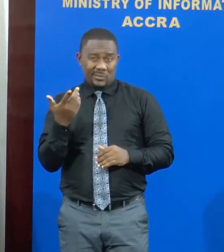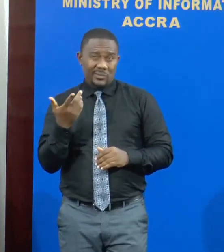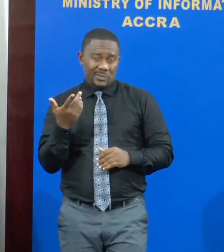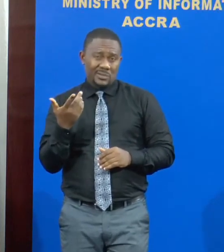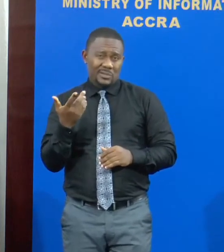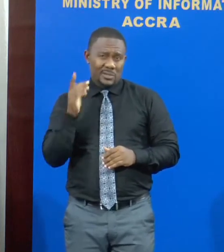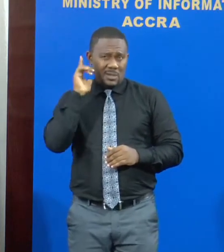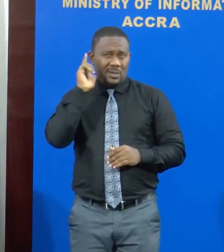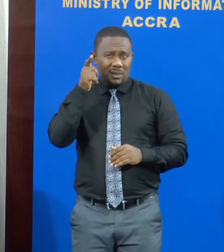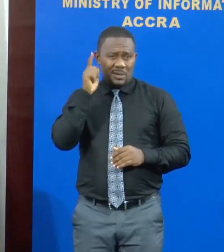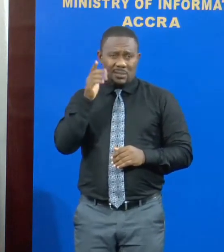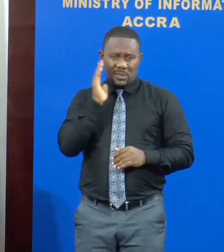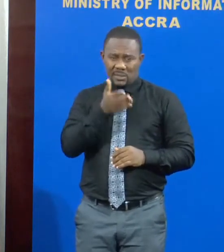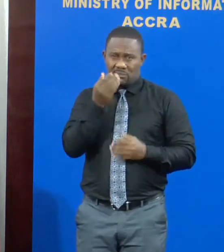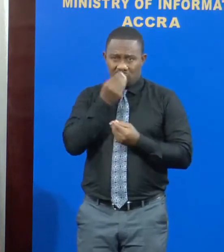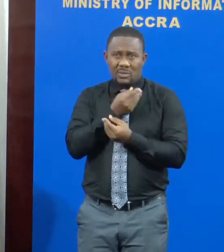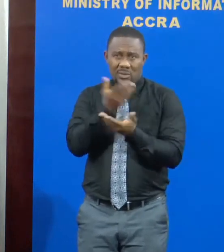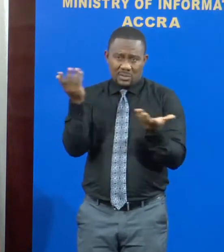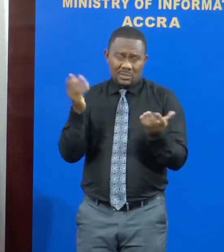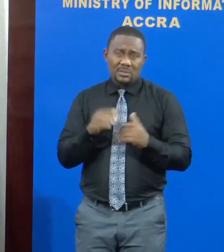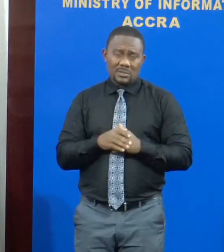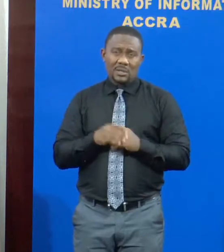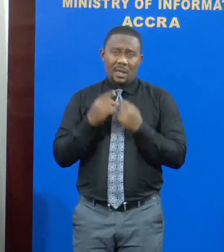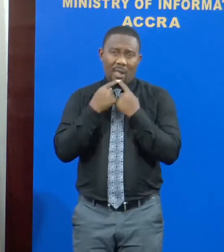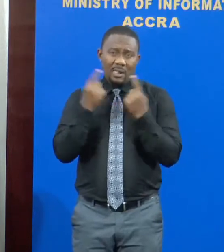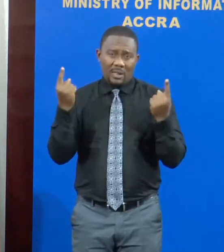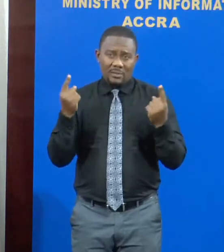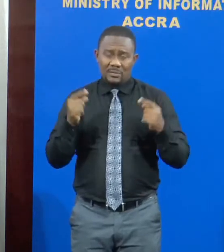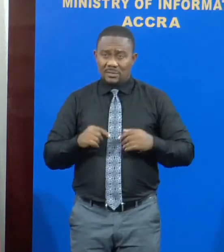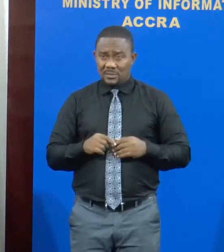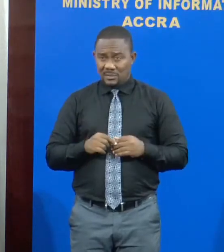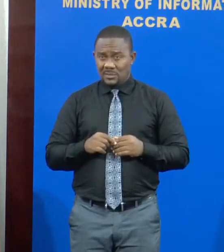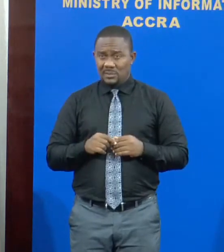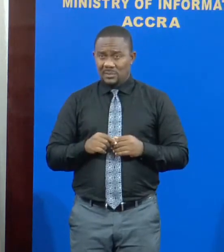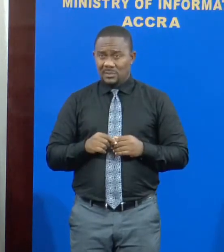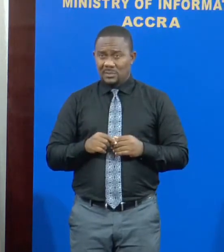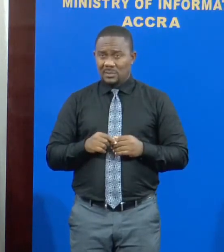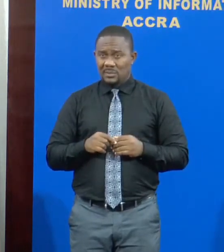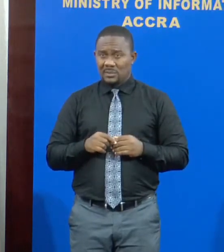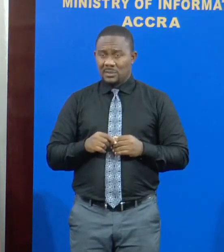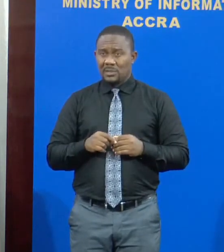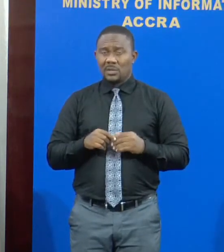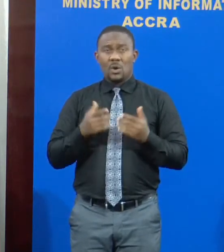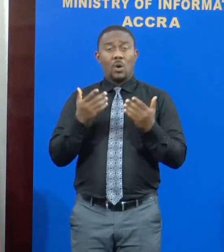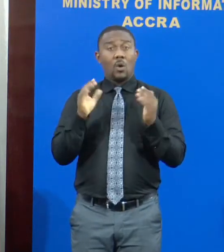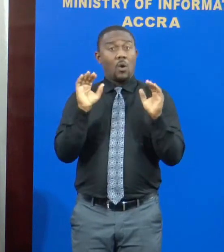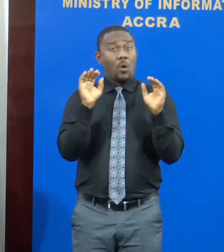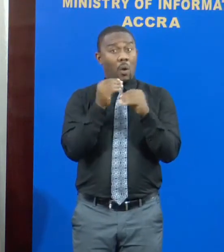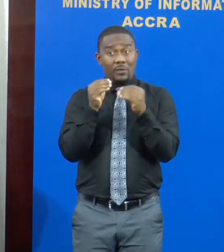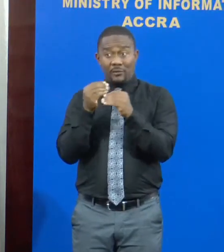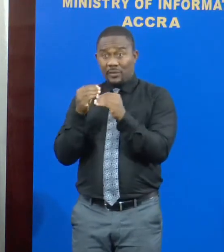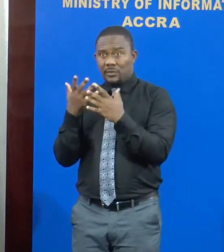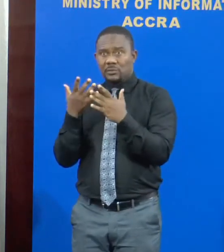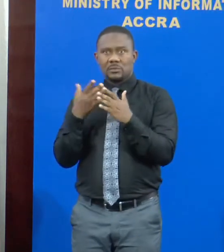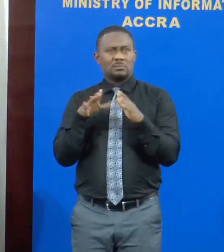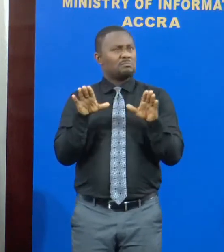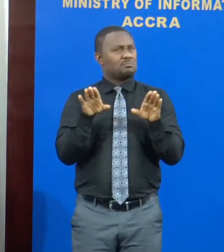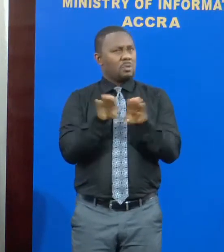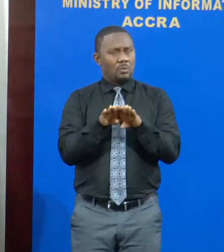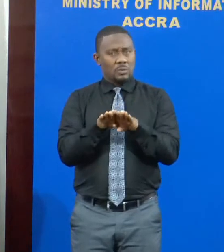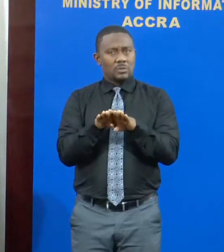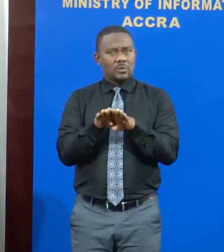statement later today to announce the closure of the temporary offices that we opened for the month of